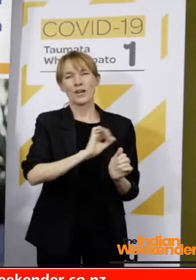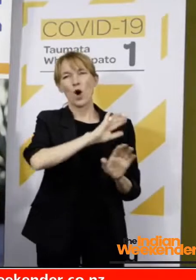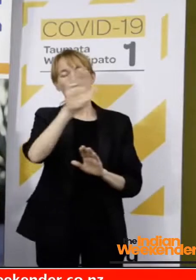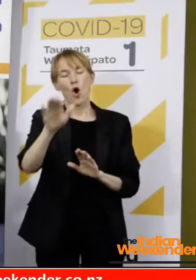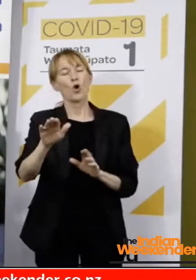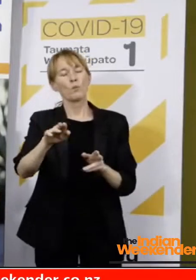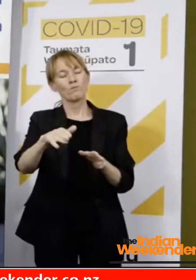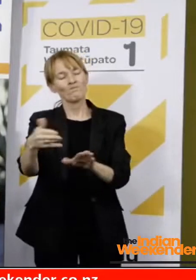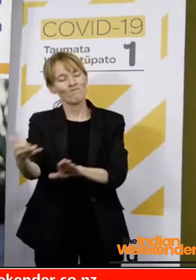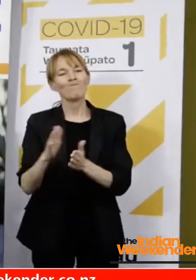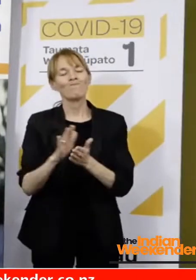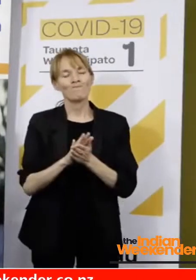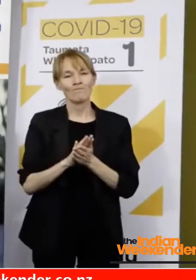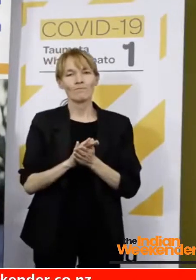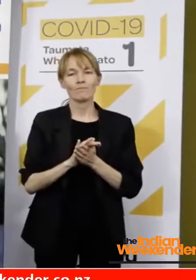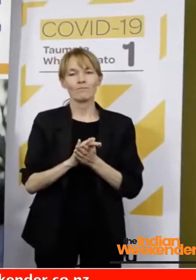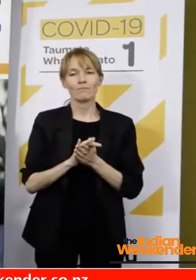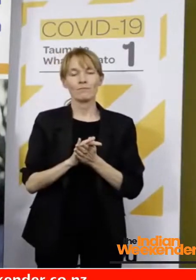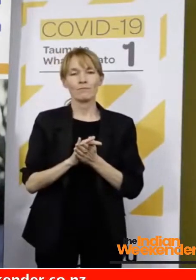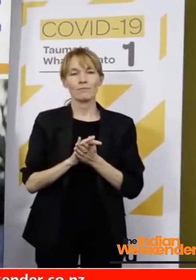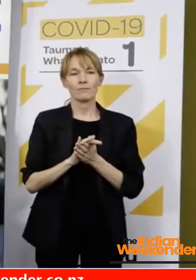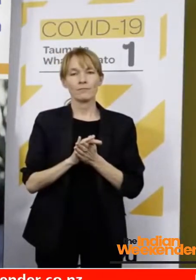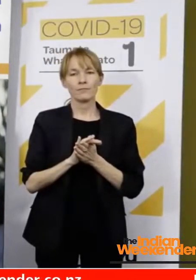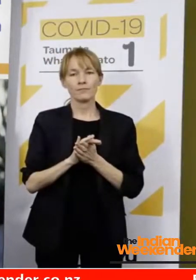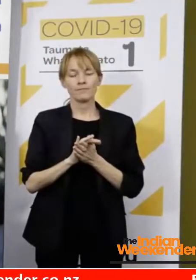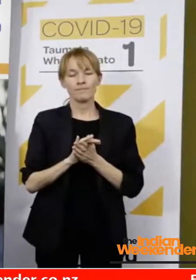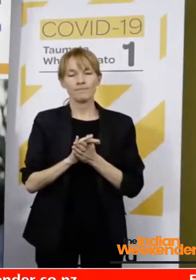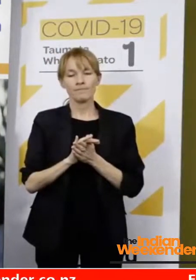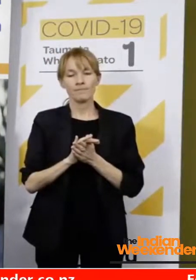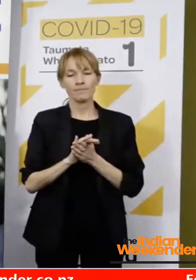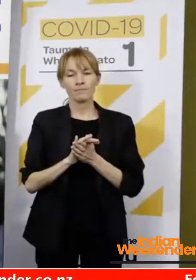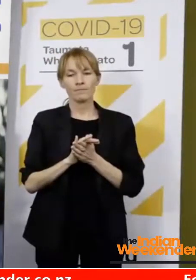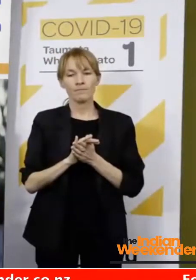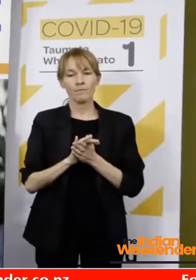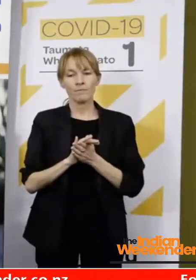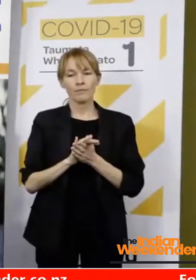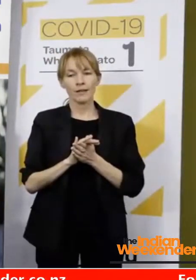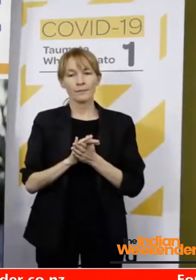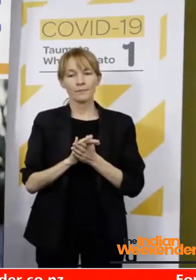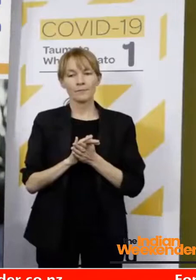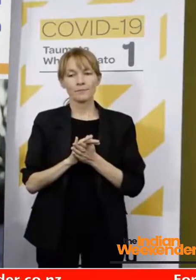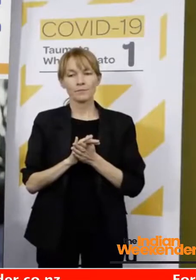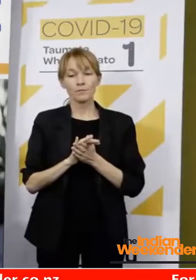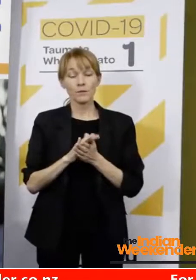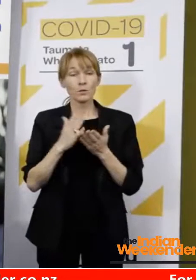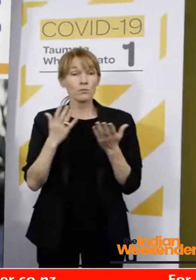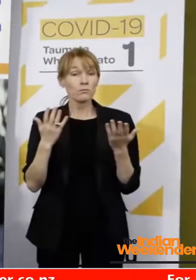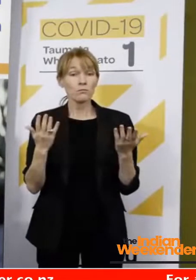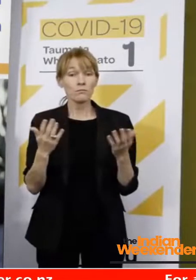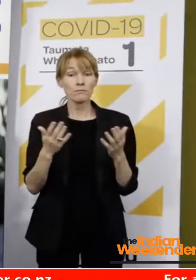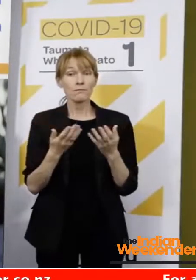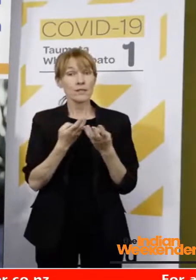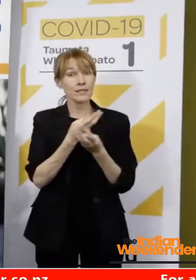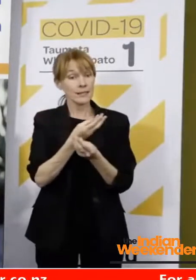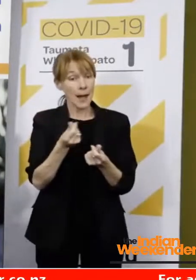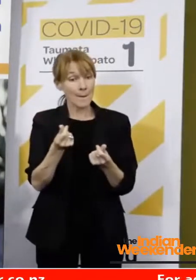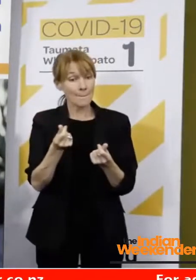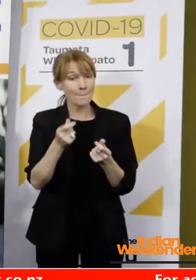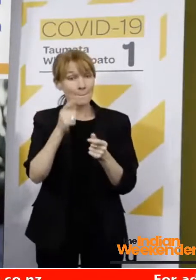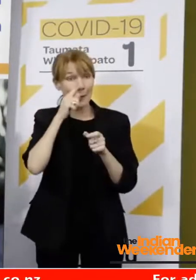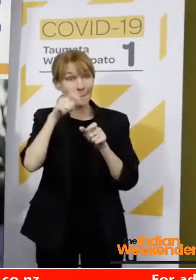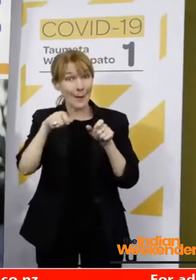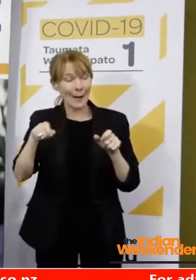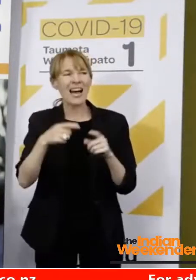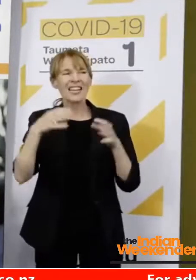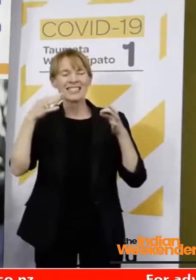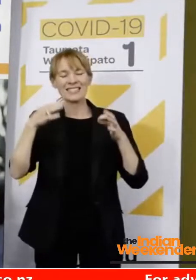the Samsung quick drive washing machine can select the best cycle for each their circumstances load, including changed, from so your they phone. decided to It actually can do leave a the quick, country, powerful so they